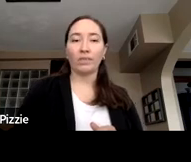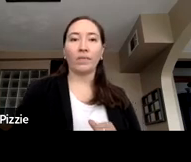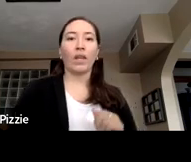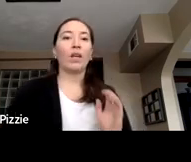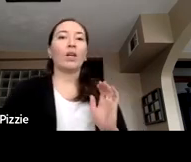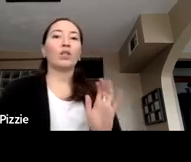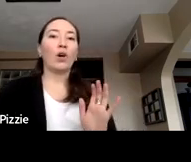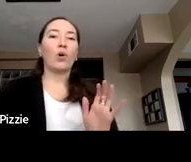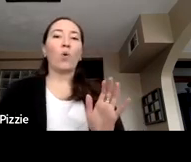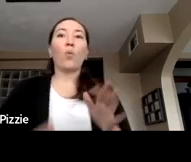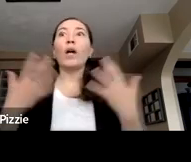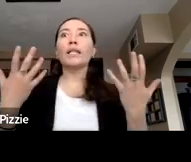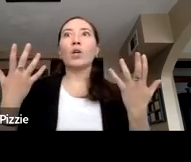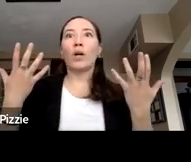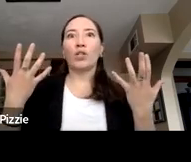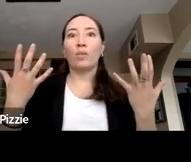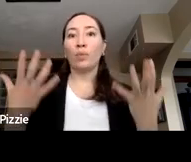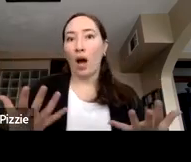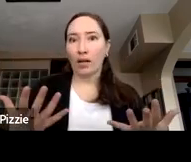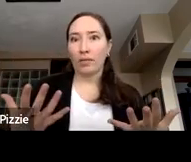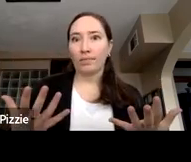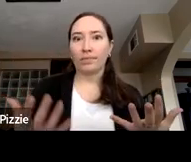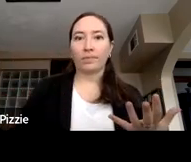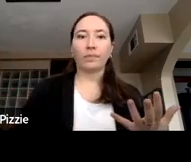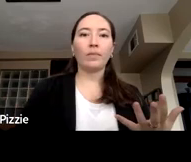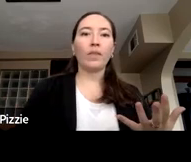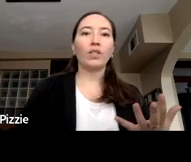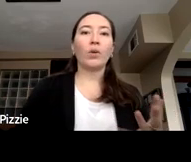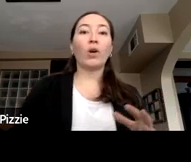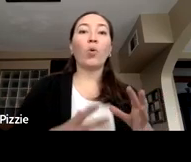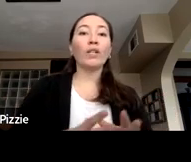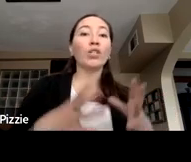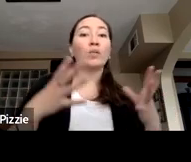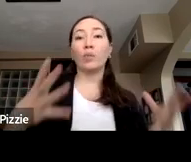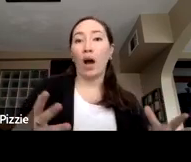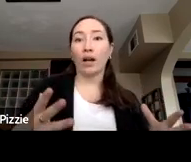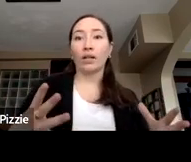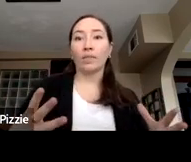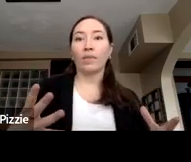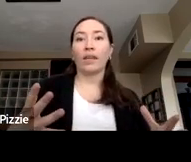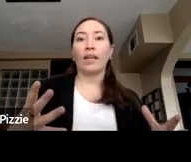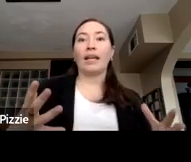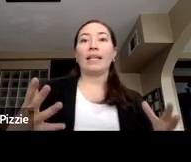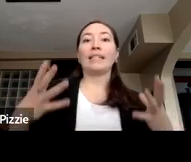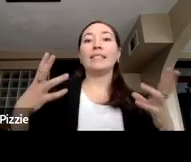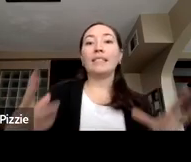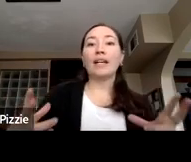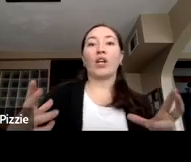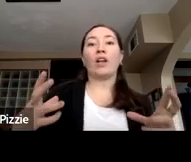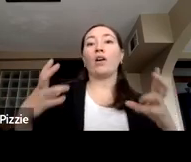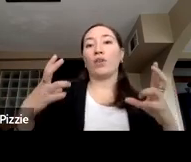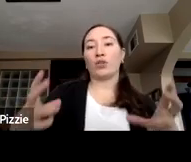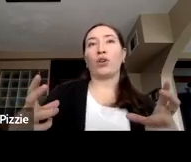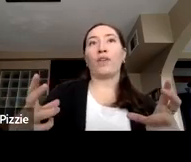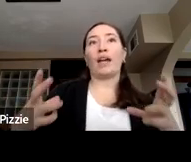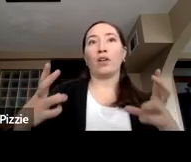questions. So what is a question block? So a question block is a